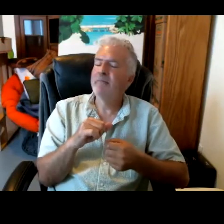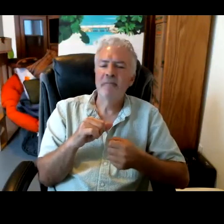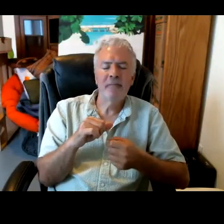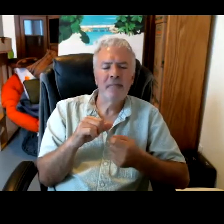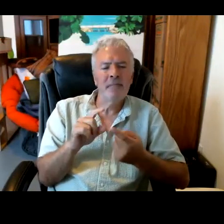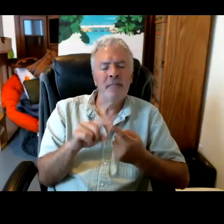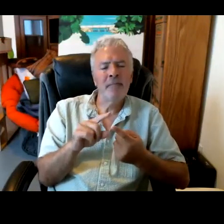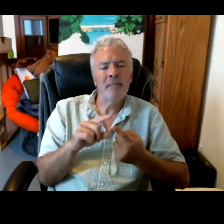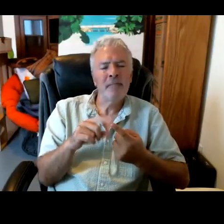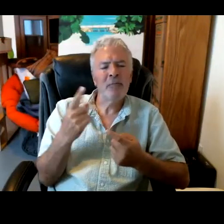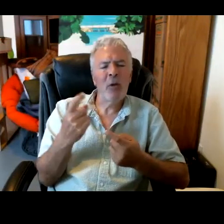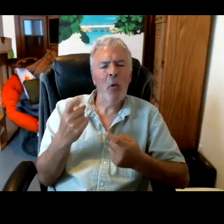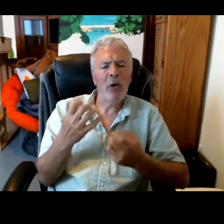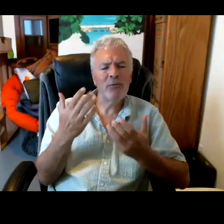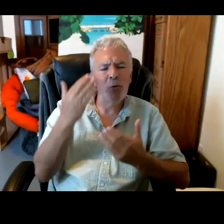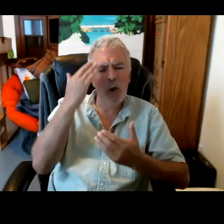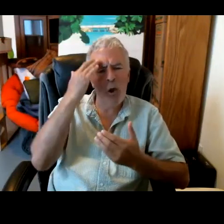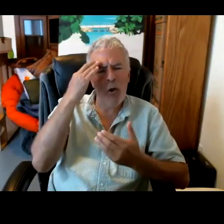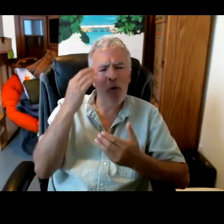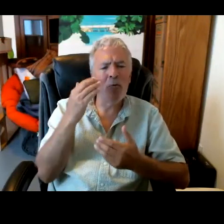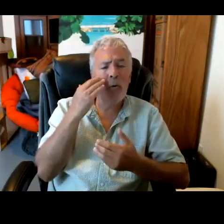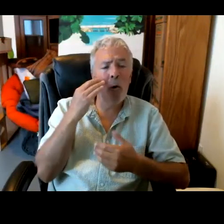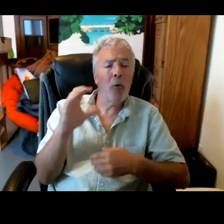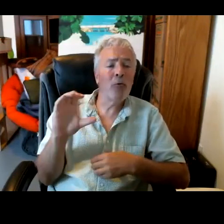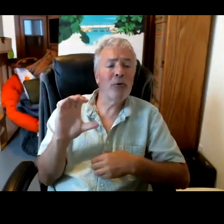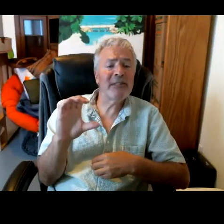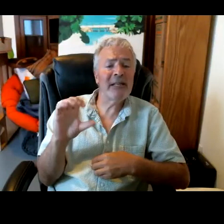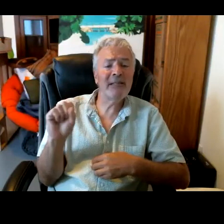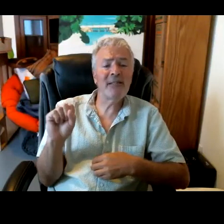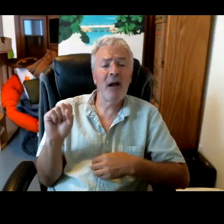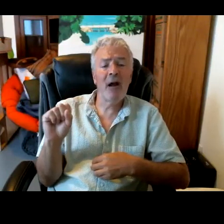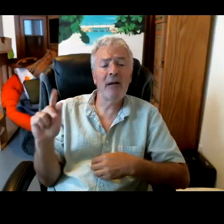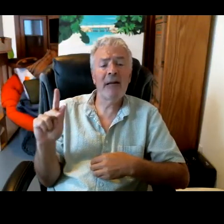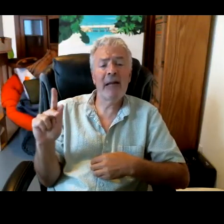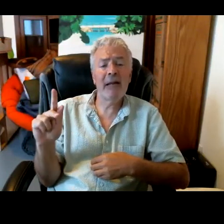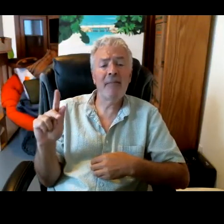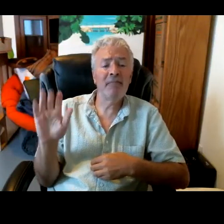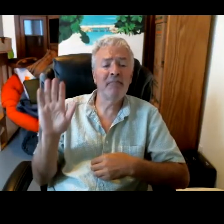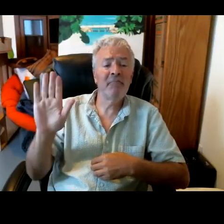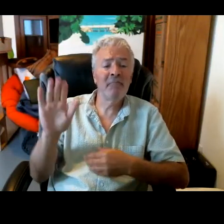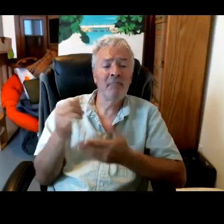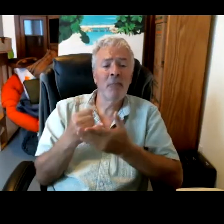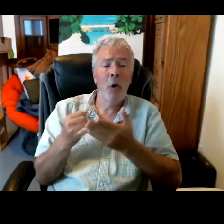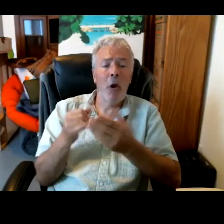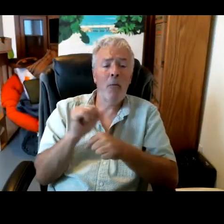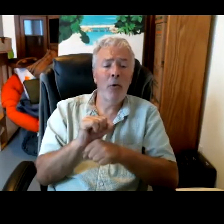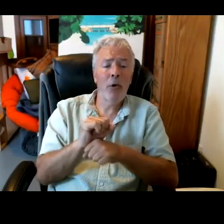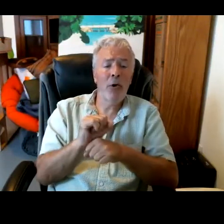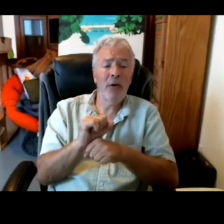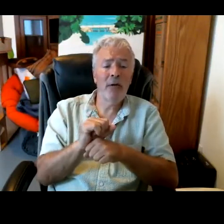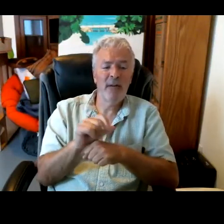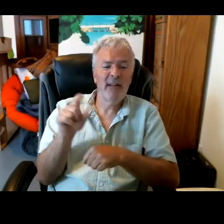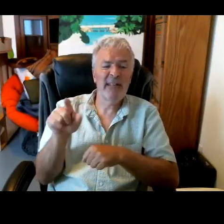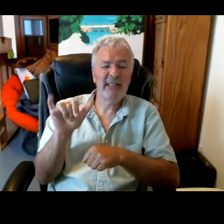Let's see, I have some questions. Someone wanted to know about